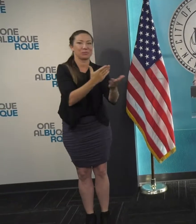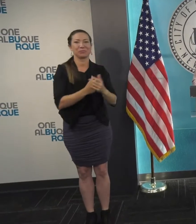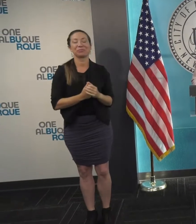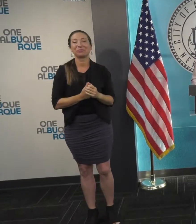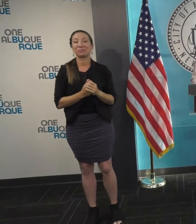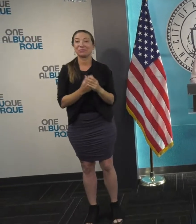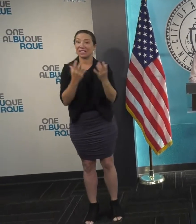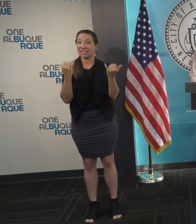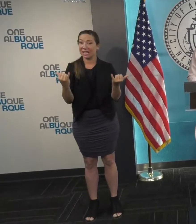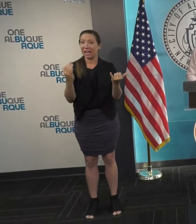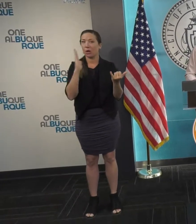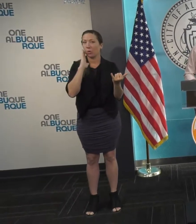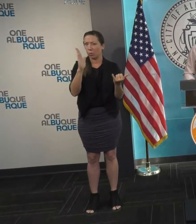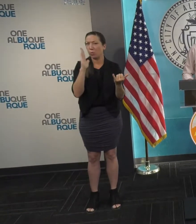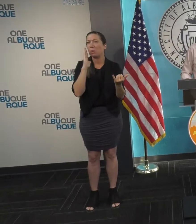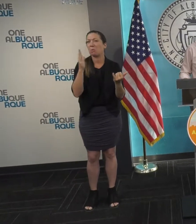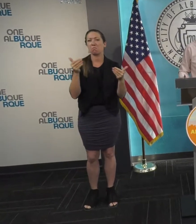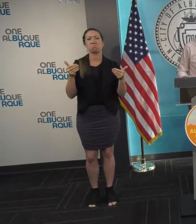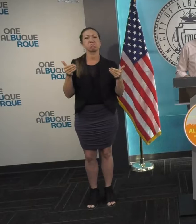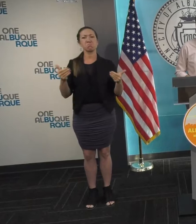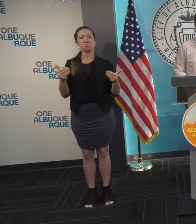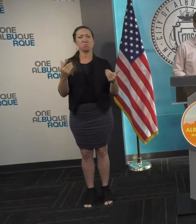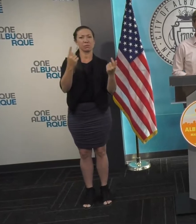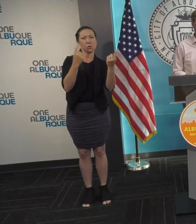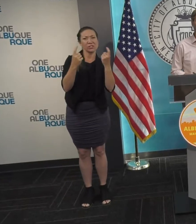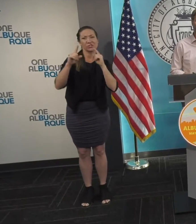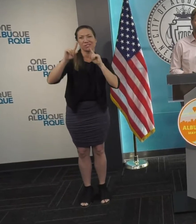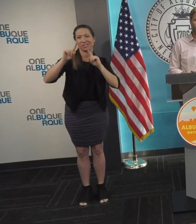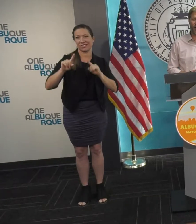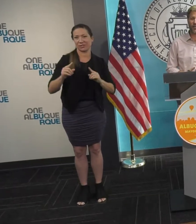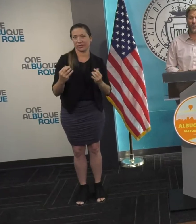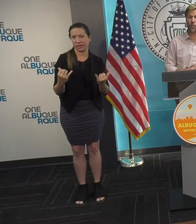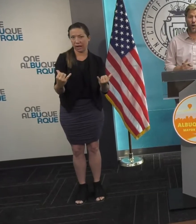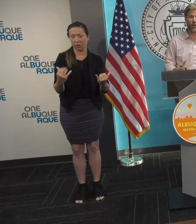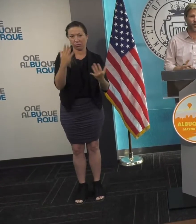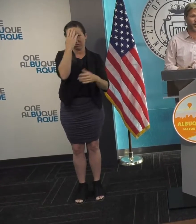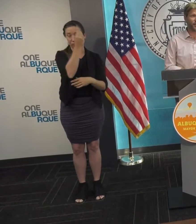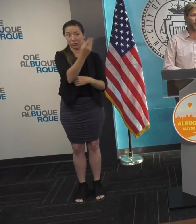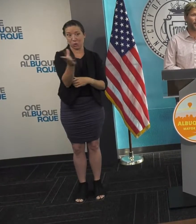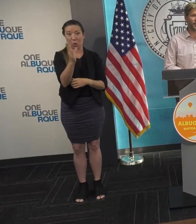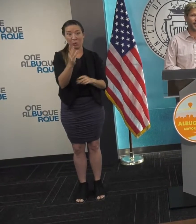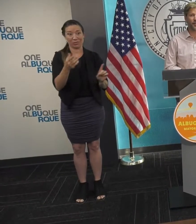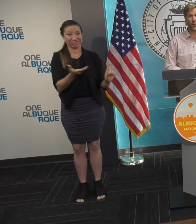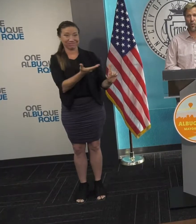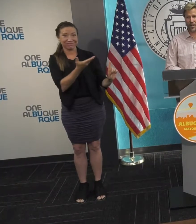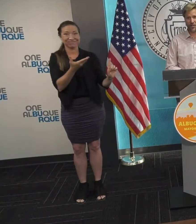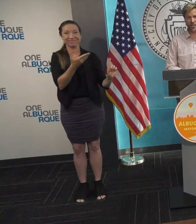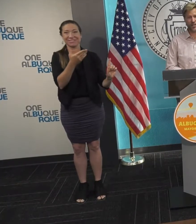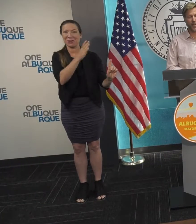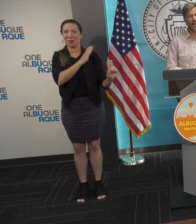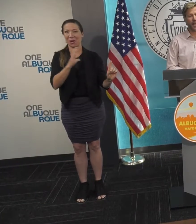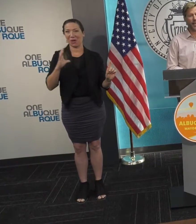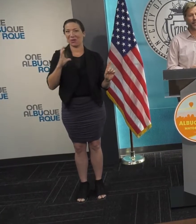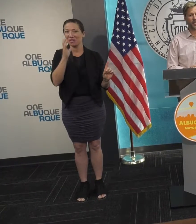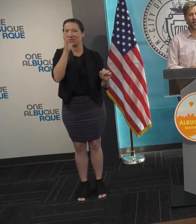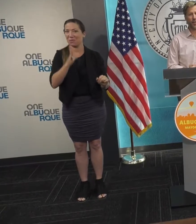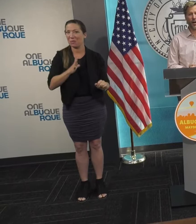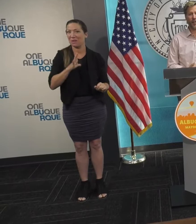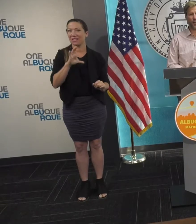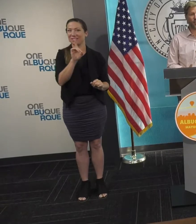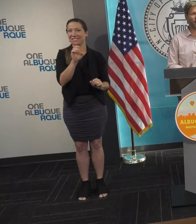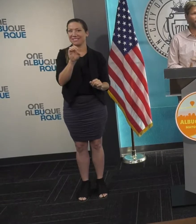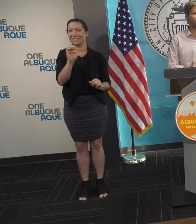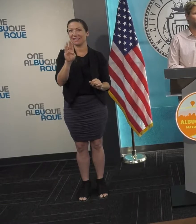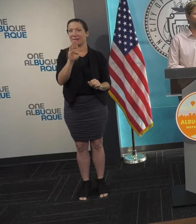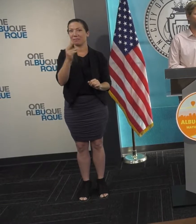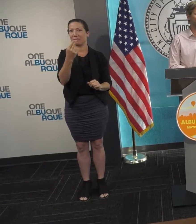to actually move to a little bit of a Q&A session, and want to let folks know our Congresswoman wonderfully has offered to take a few questions. And so